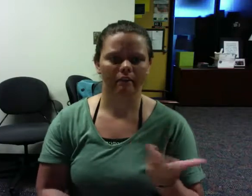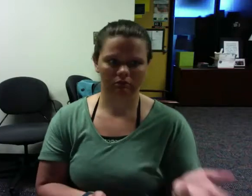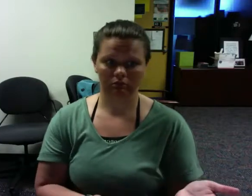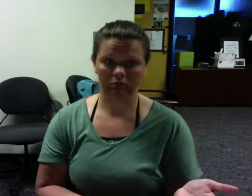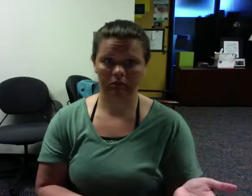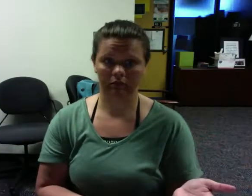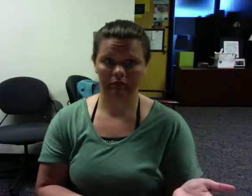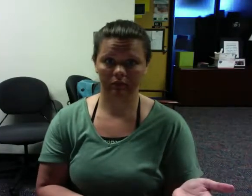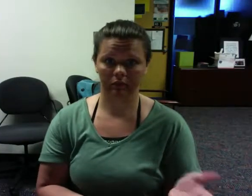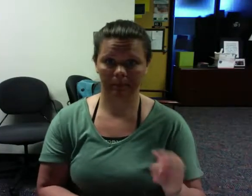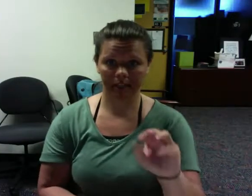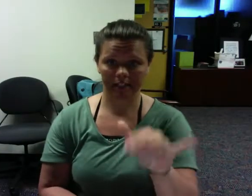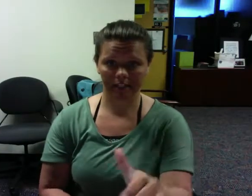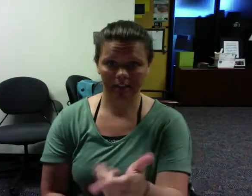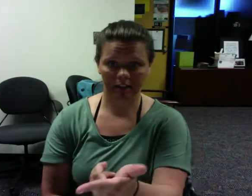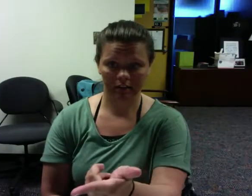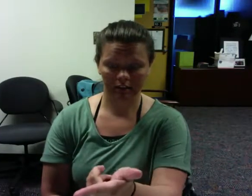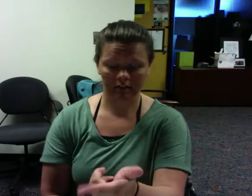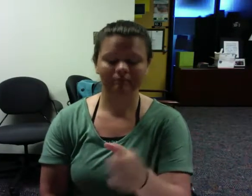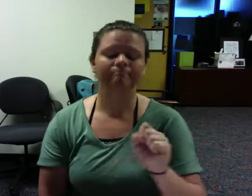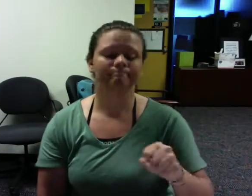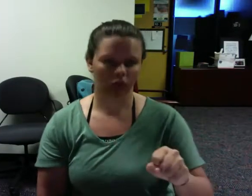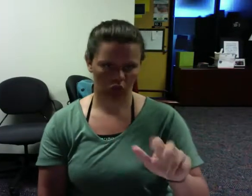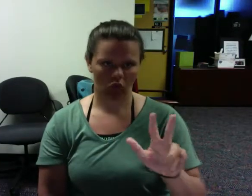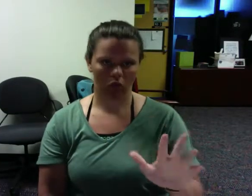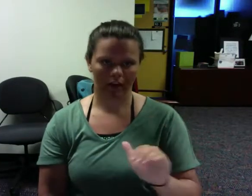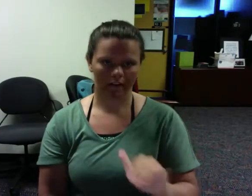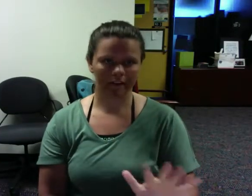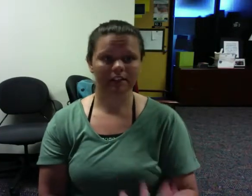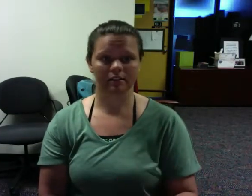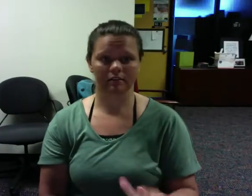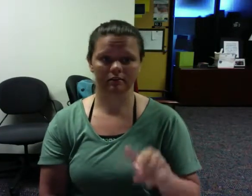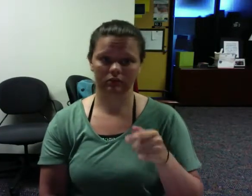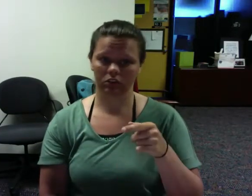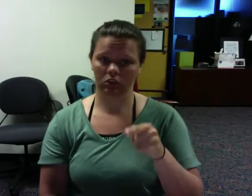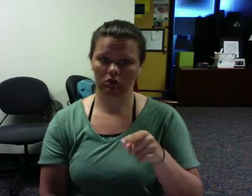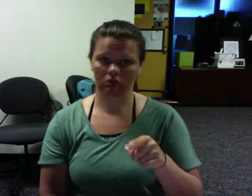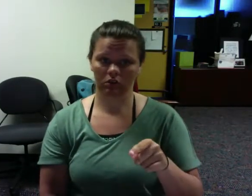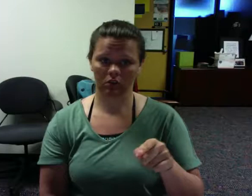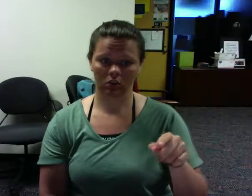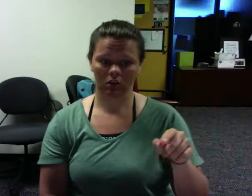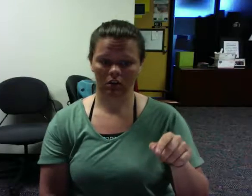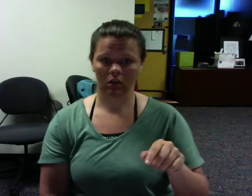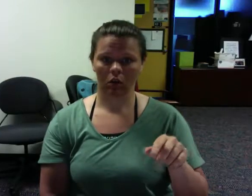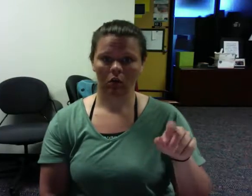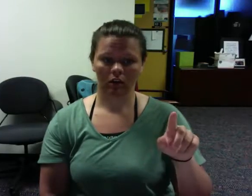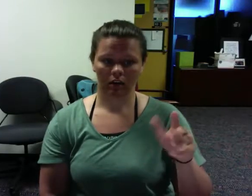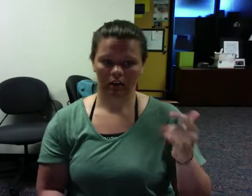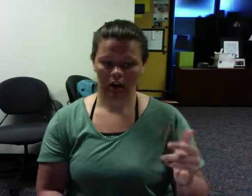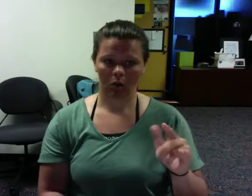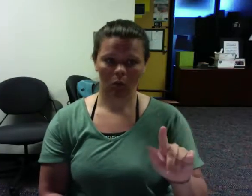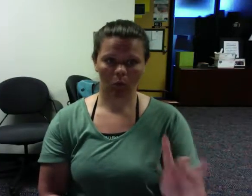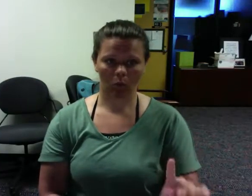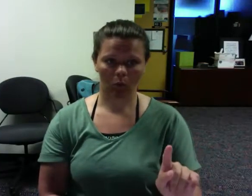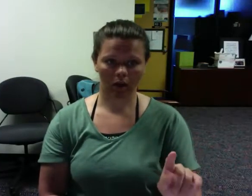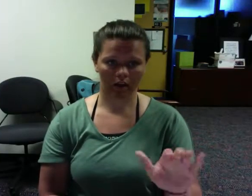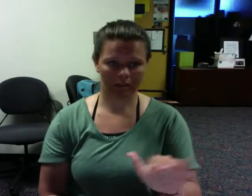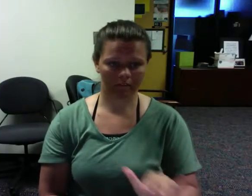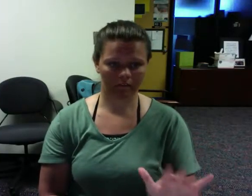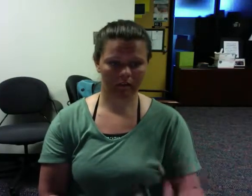Let me see. 3/5. Good. And out of those 3/5, 1/5 were what we call loyalists.